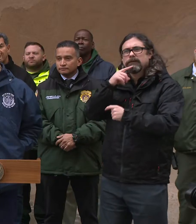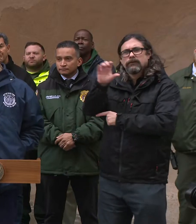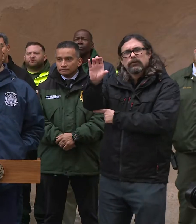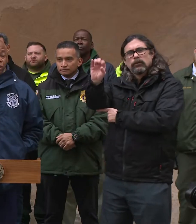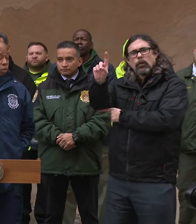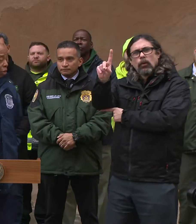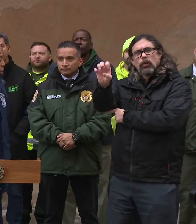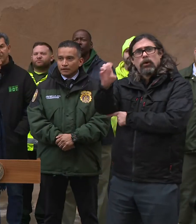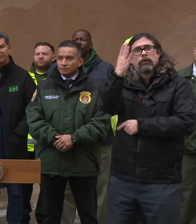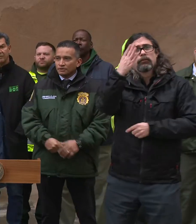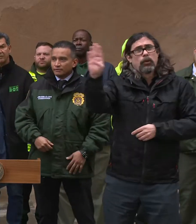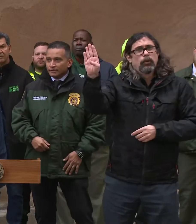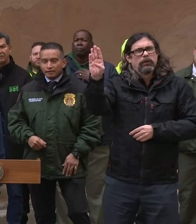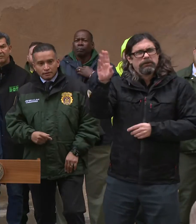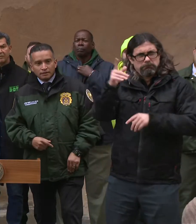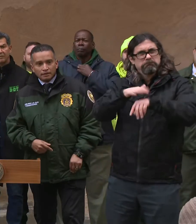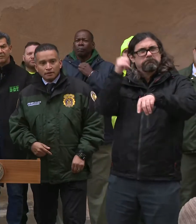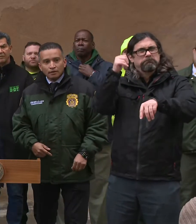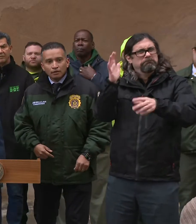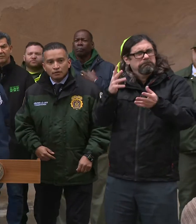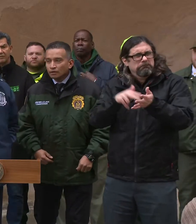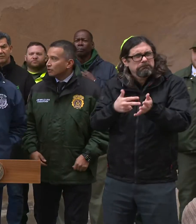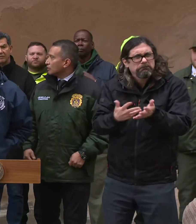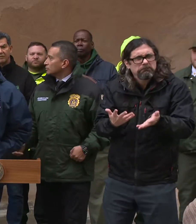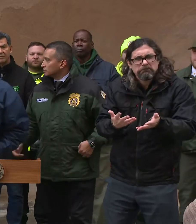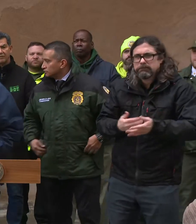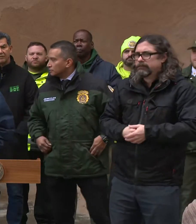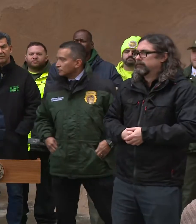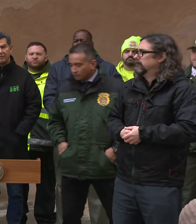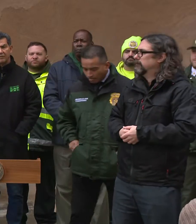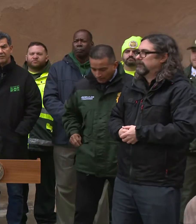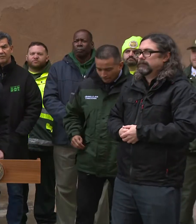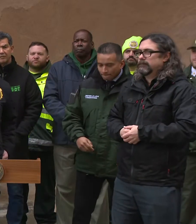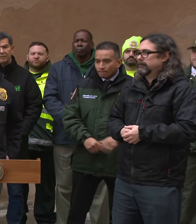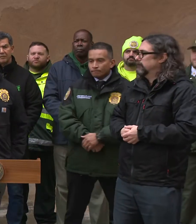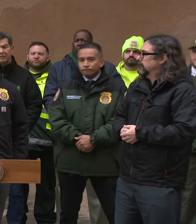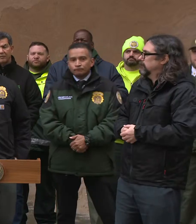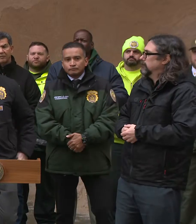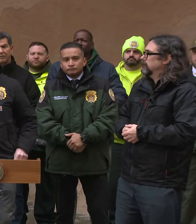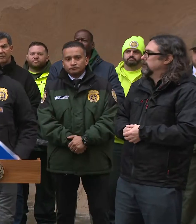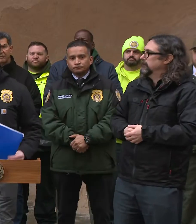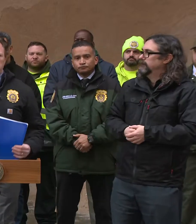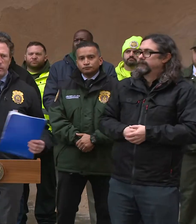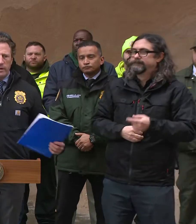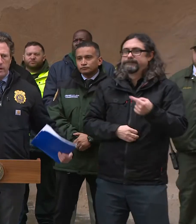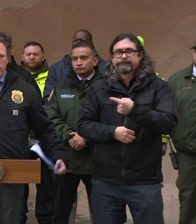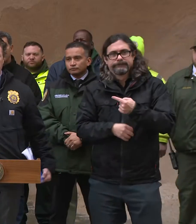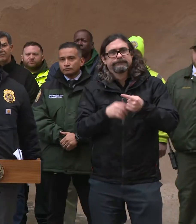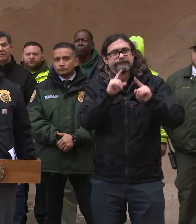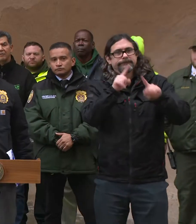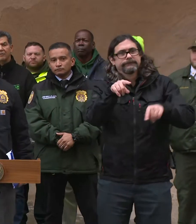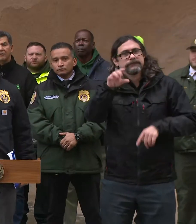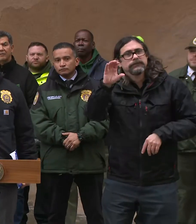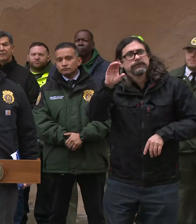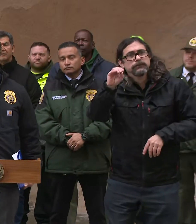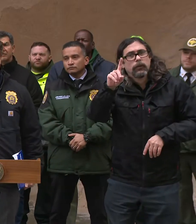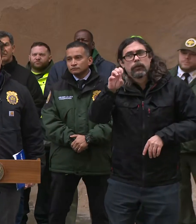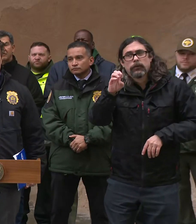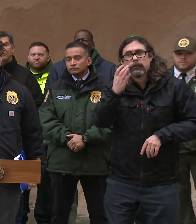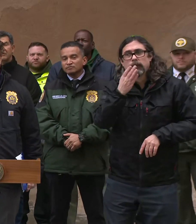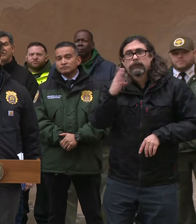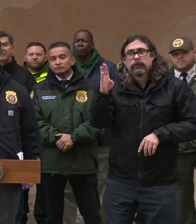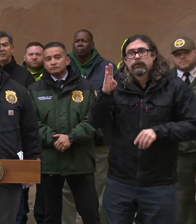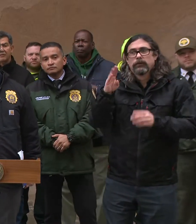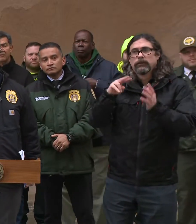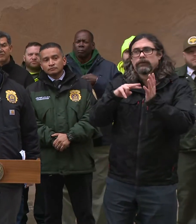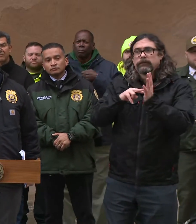Yeah, you want sorry. Code blue. No, So code blue, it's when we hit certain temperature